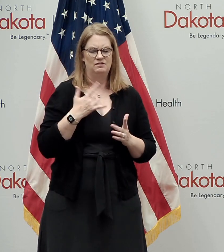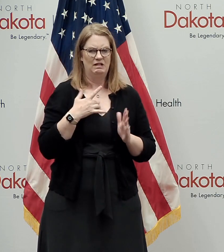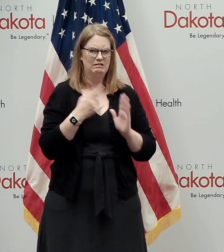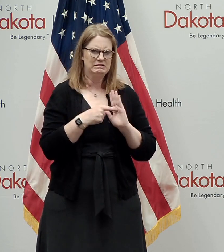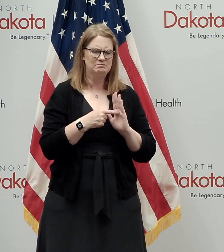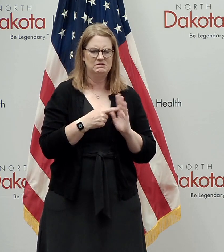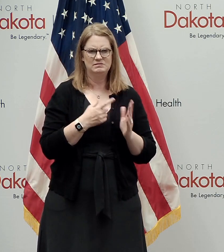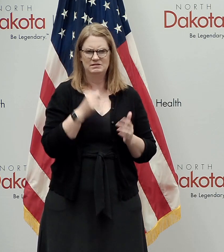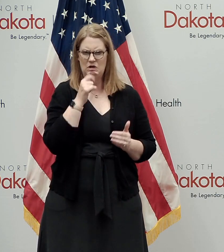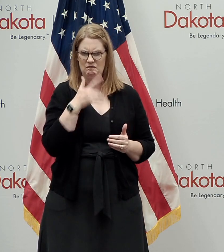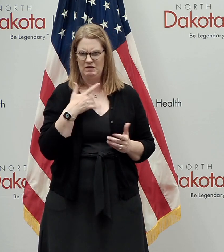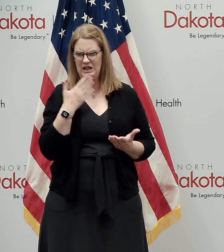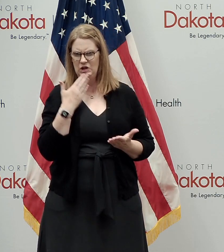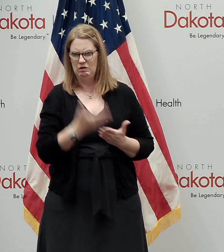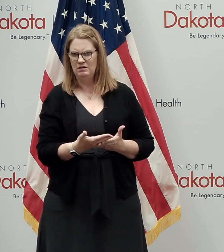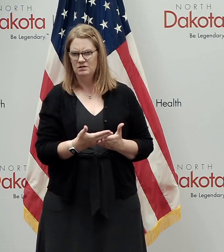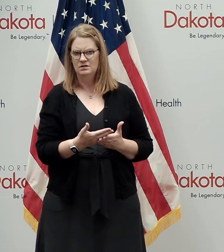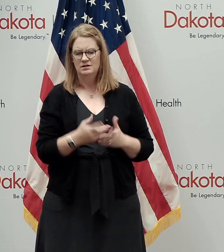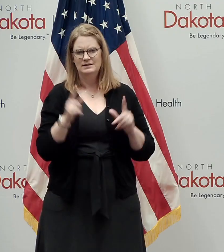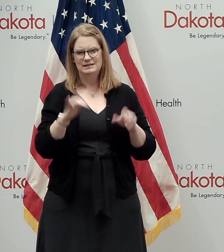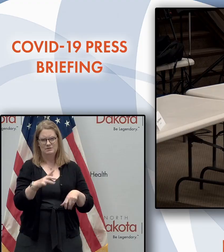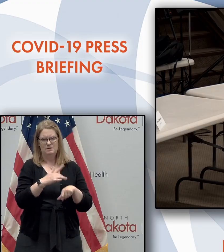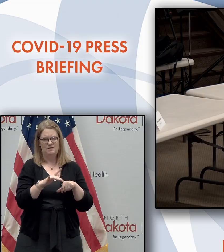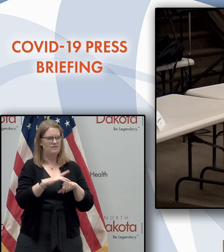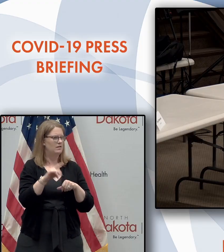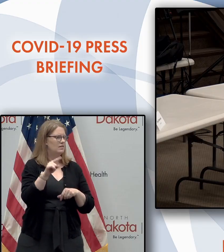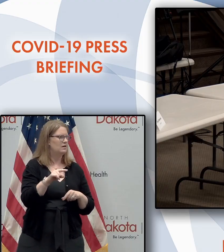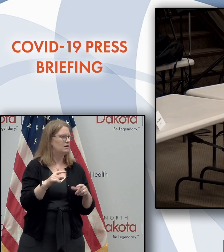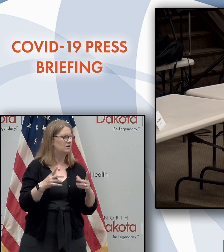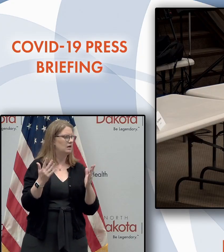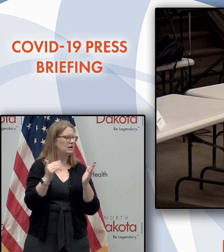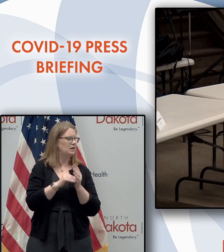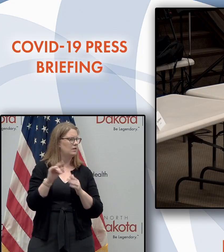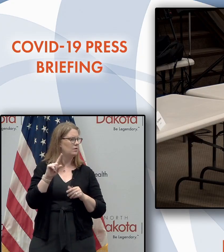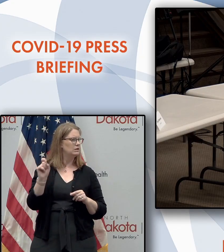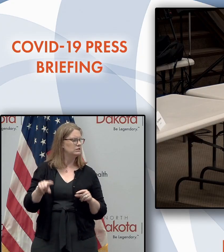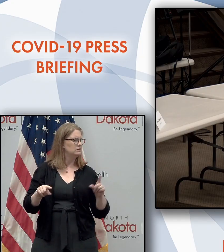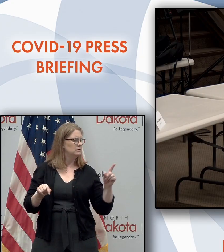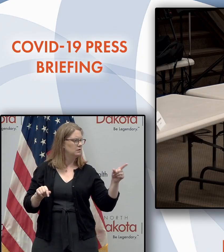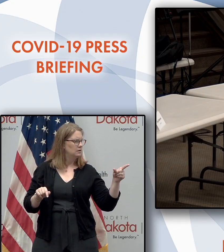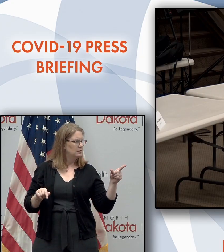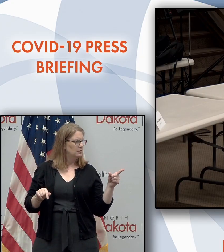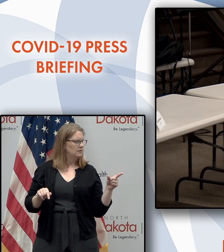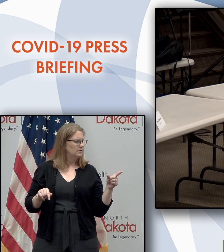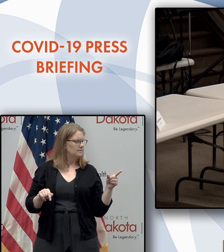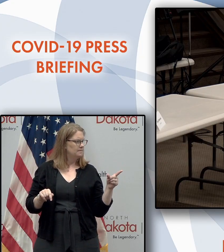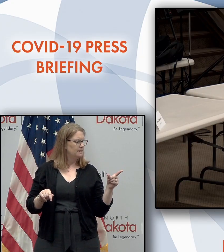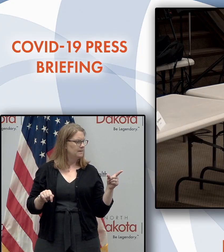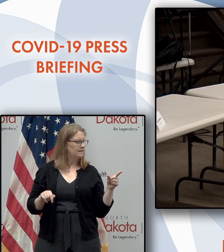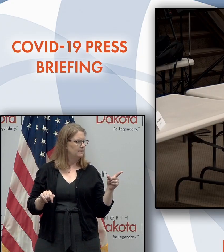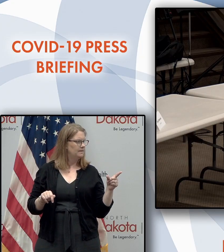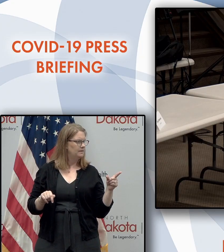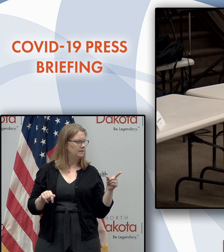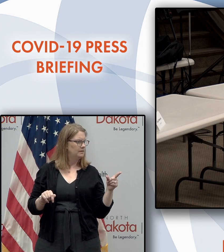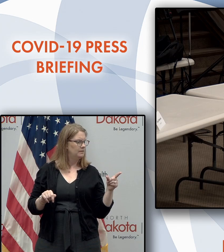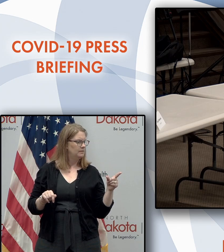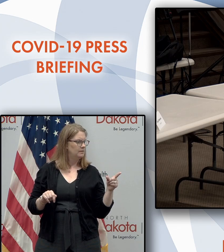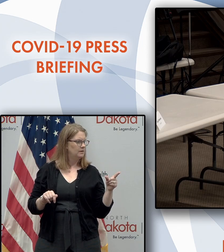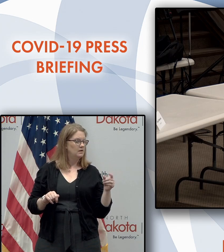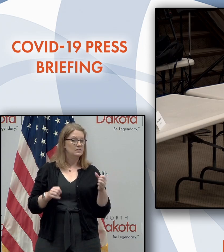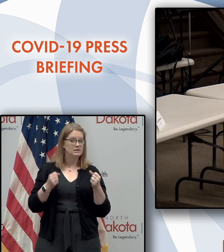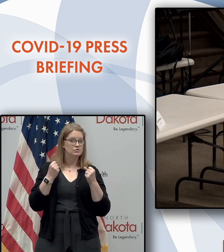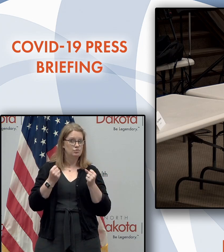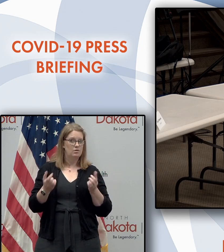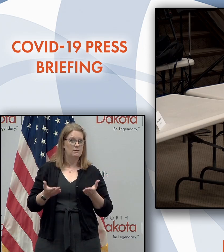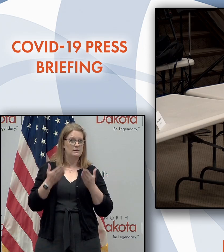you know, those tests will be available there. Follow-up, I guess. Sure. I understand that this is a strong recommendation that people get